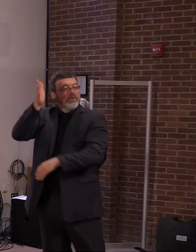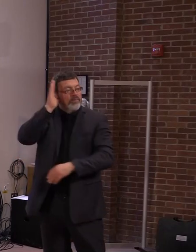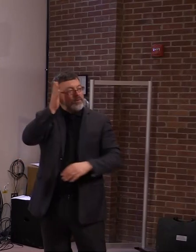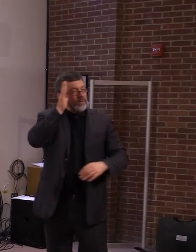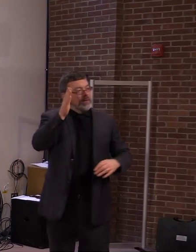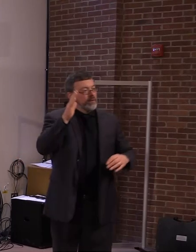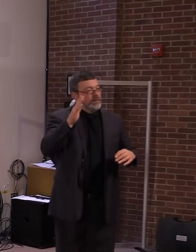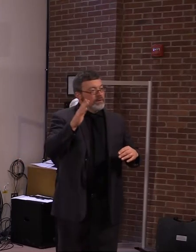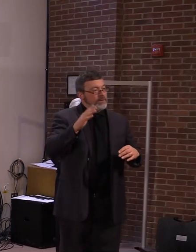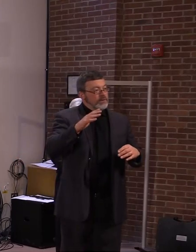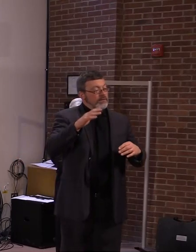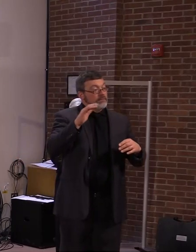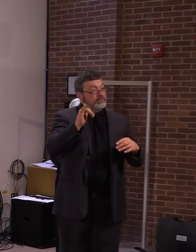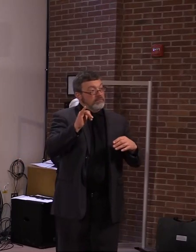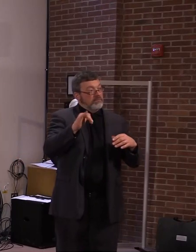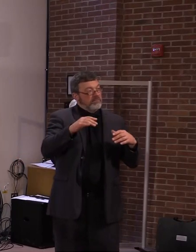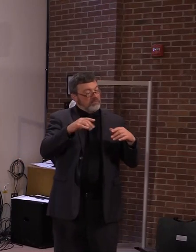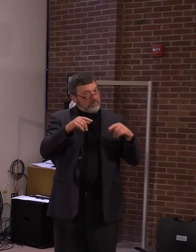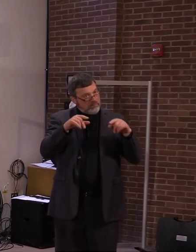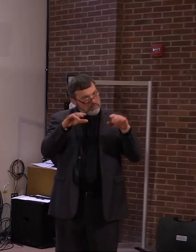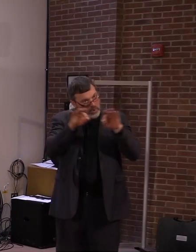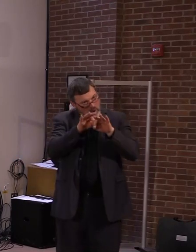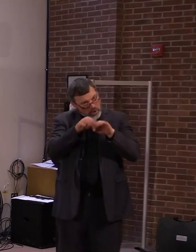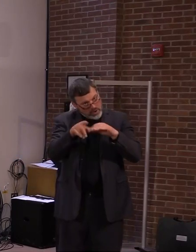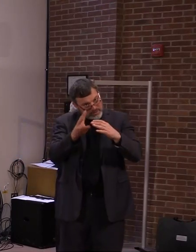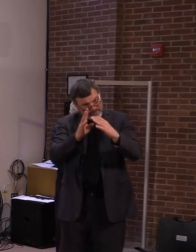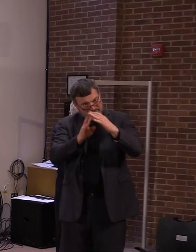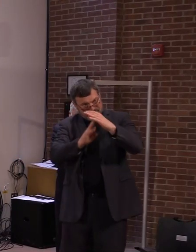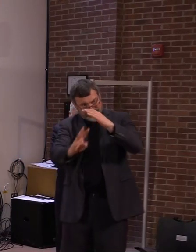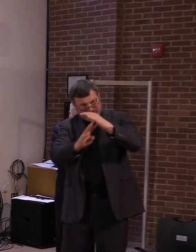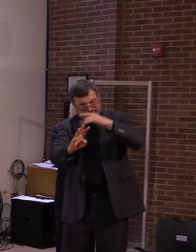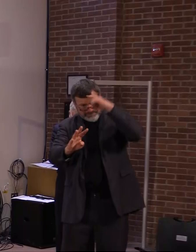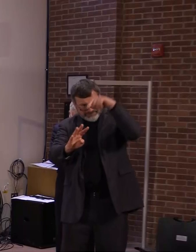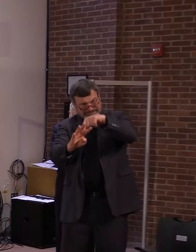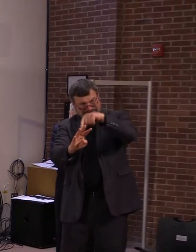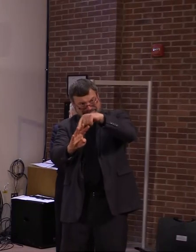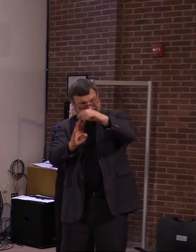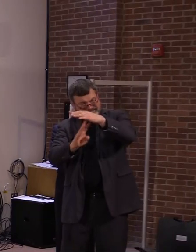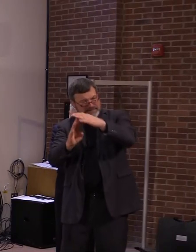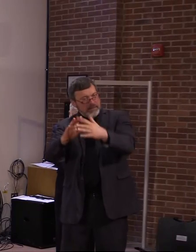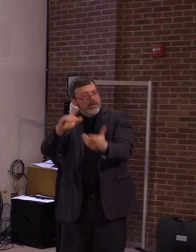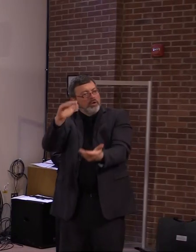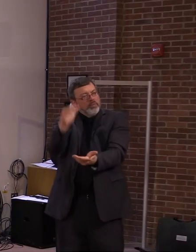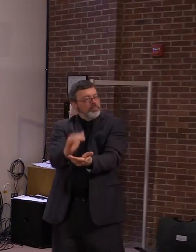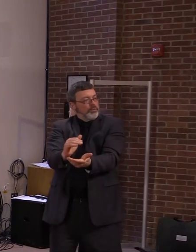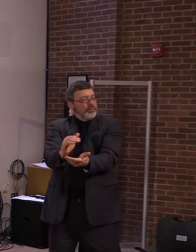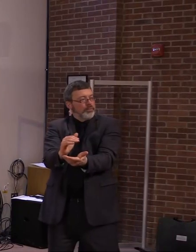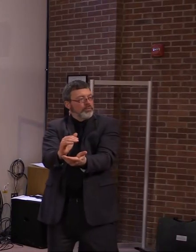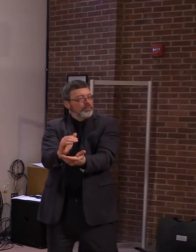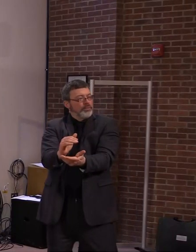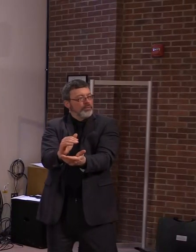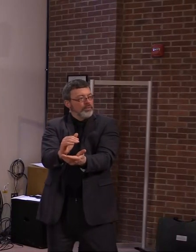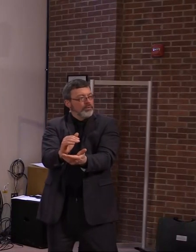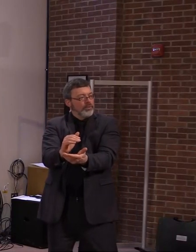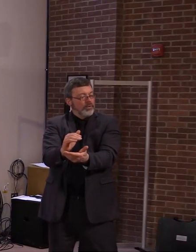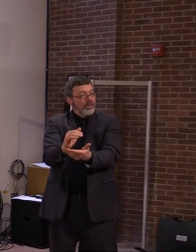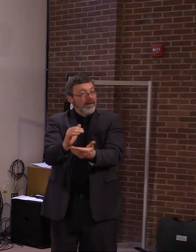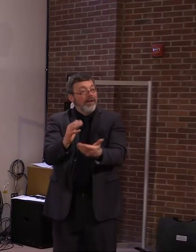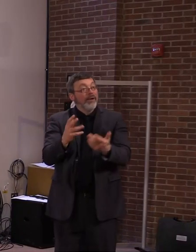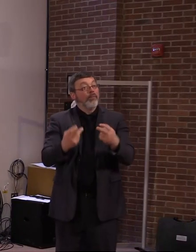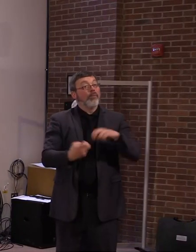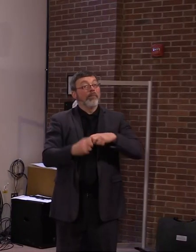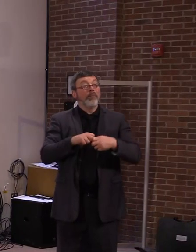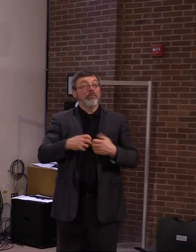Getting through the holidays is going to be probably our most difficult time. We forecasted that